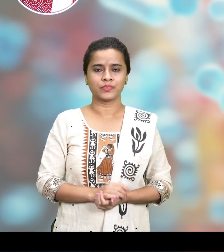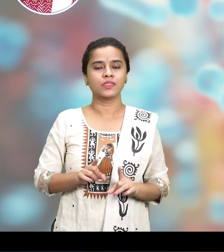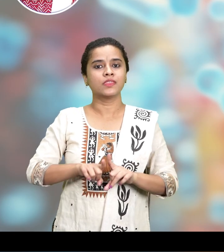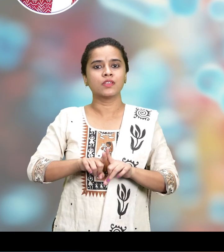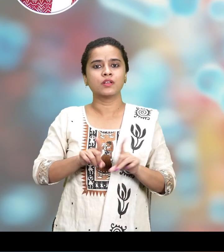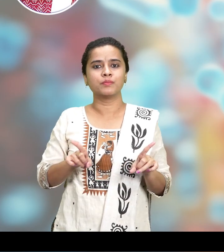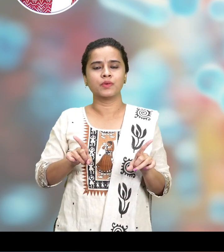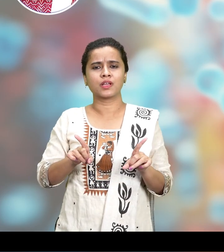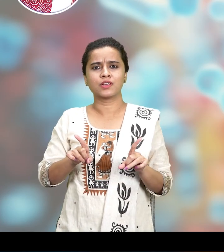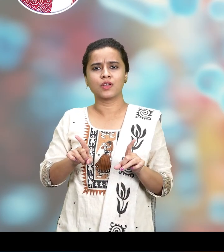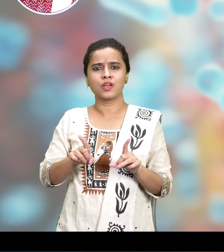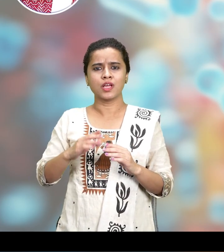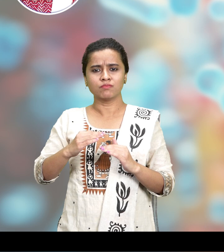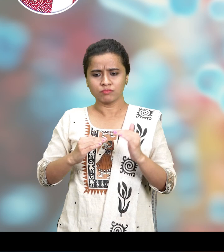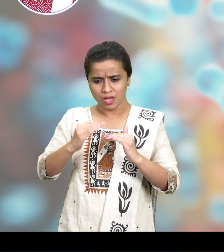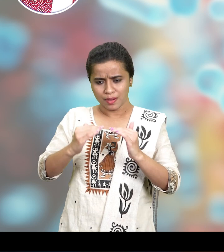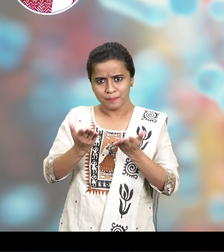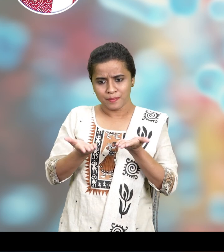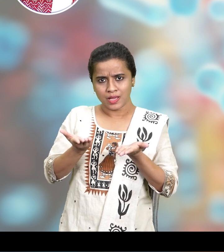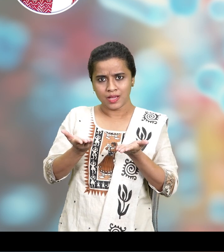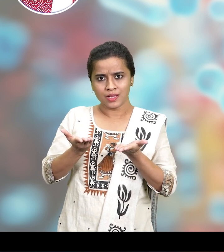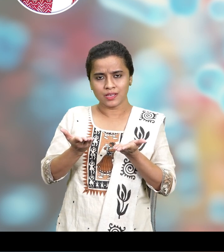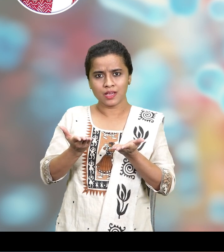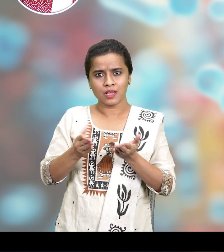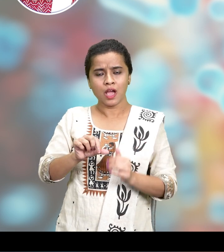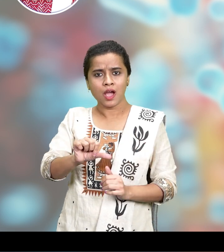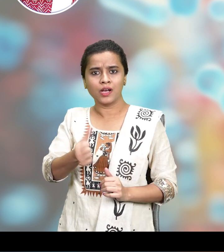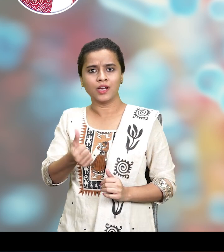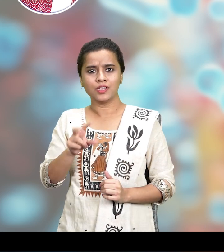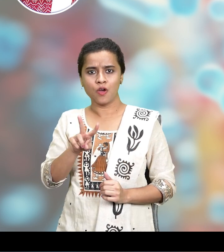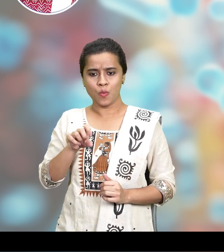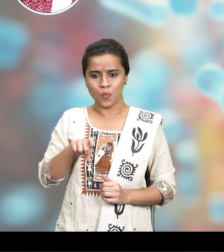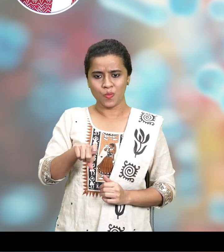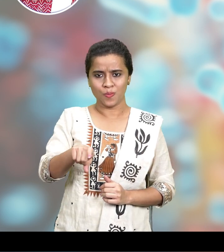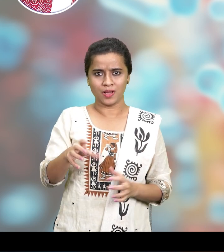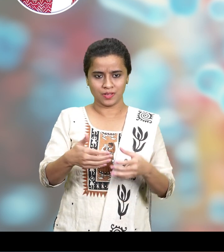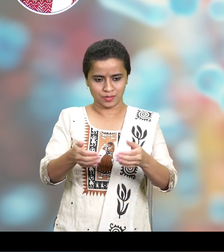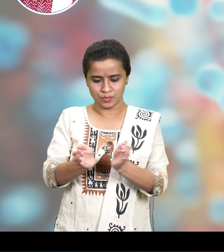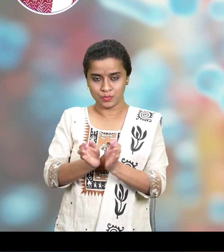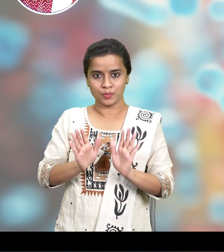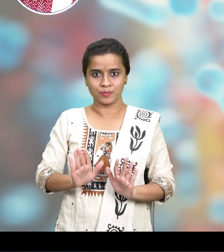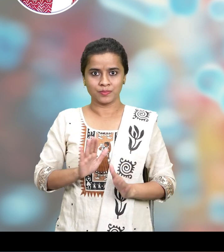but are not shared with the virus group.